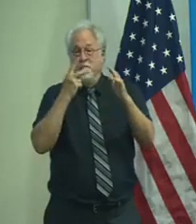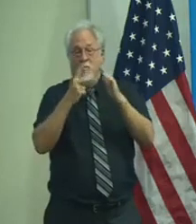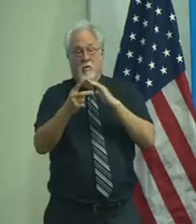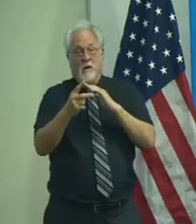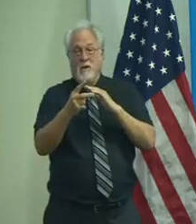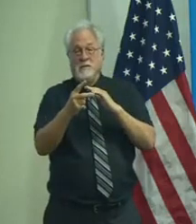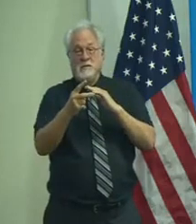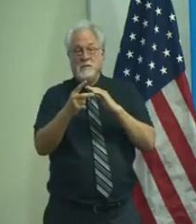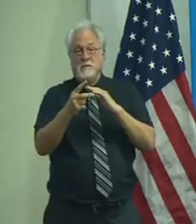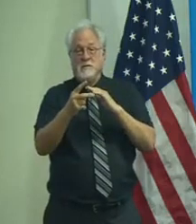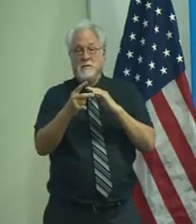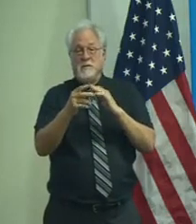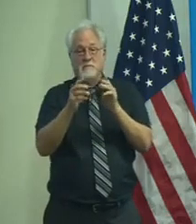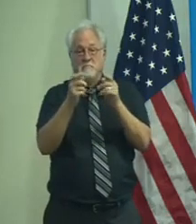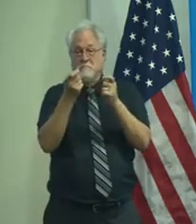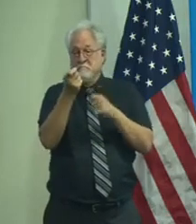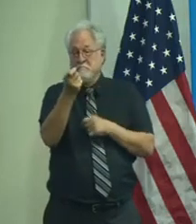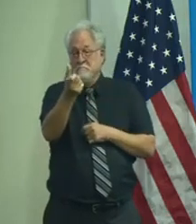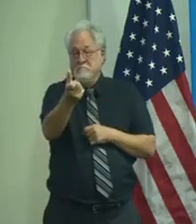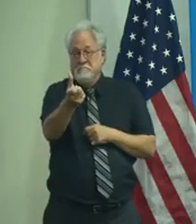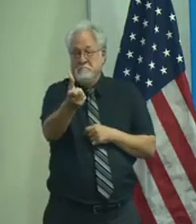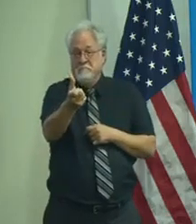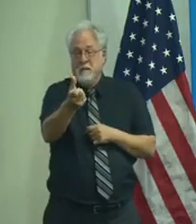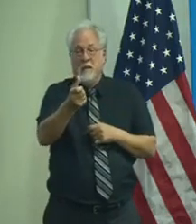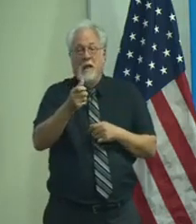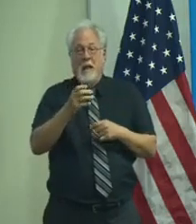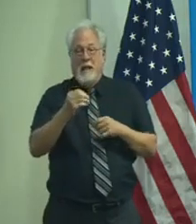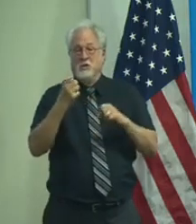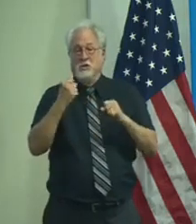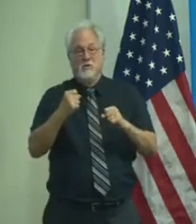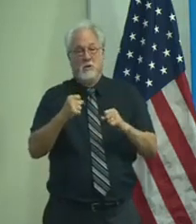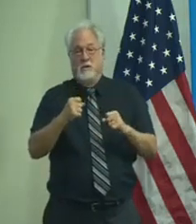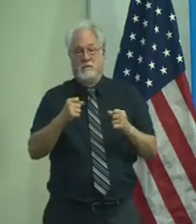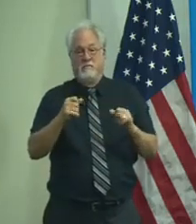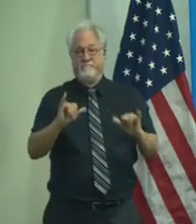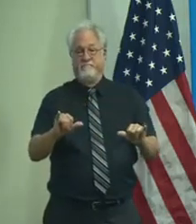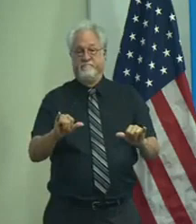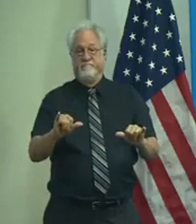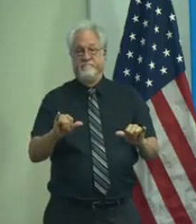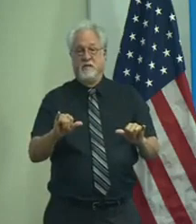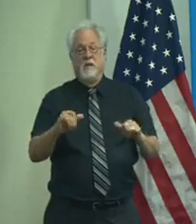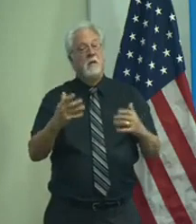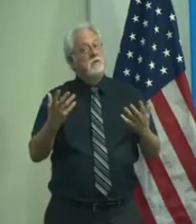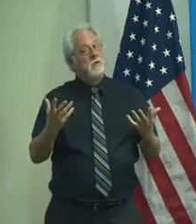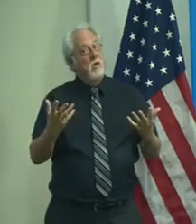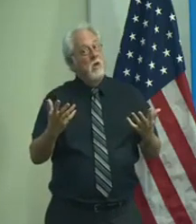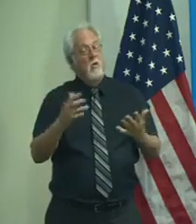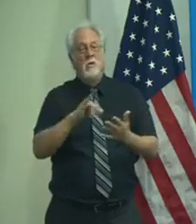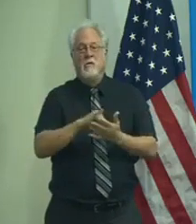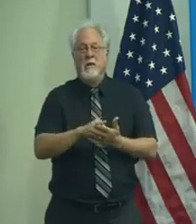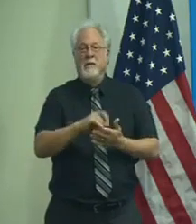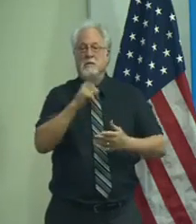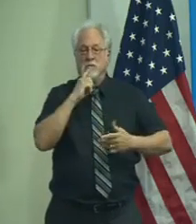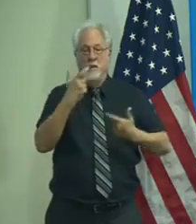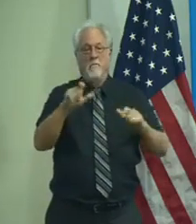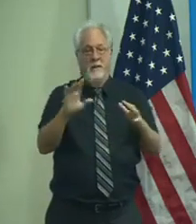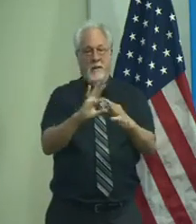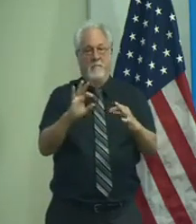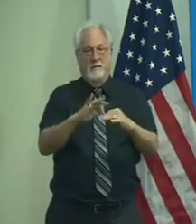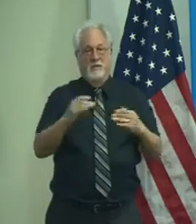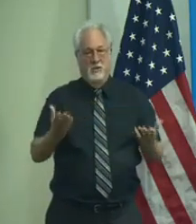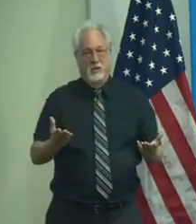forecasted track very, very slightly, and the strength not at all. So that's really the big message